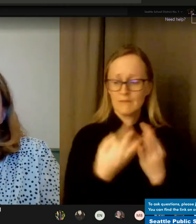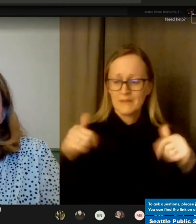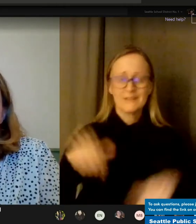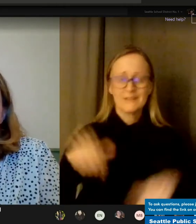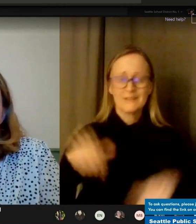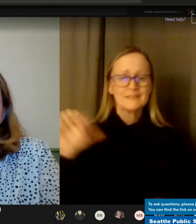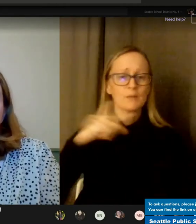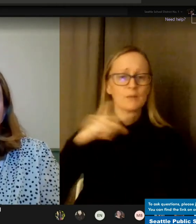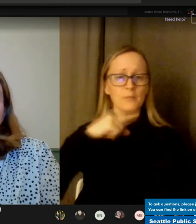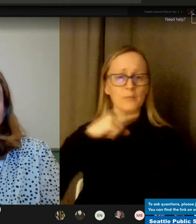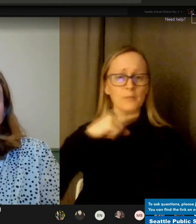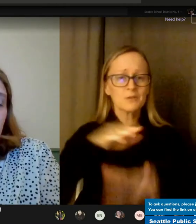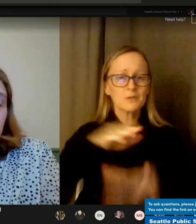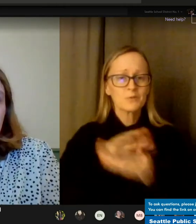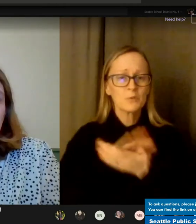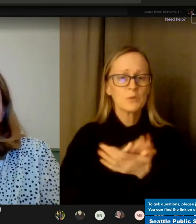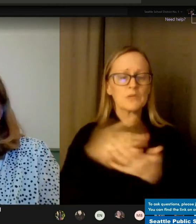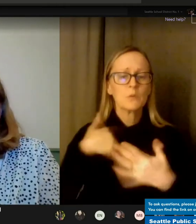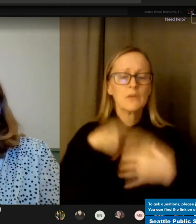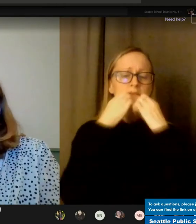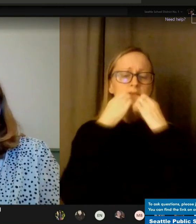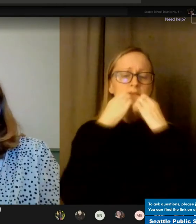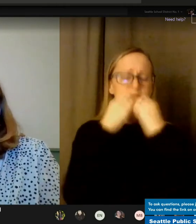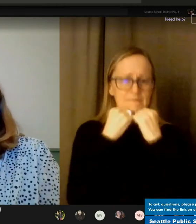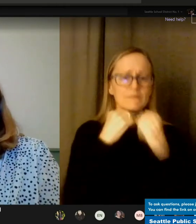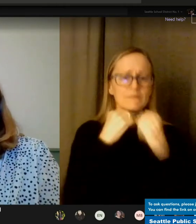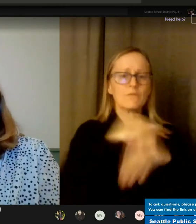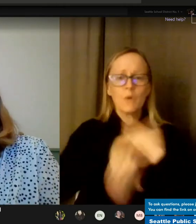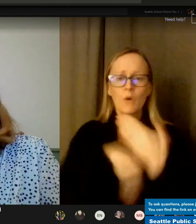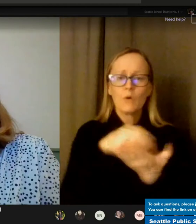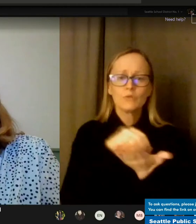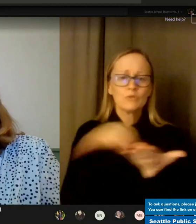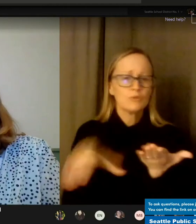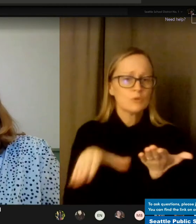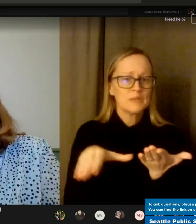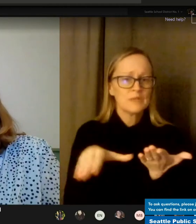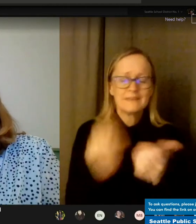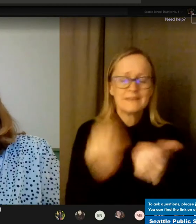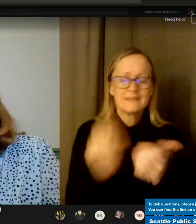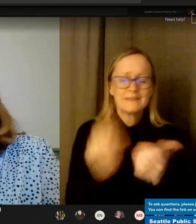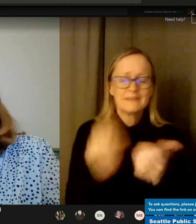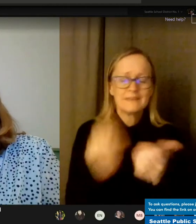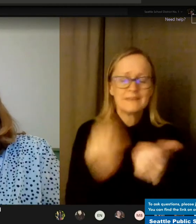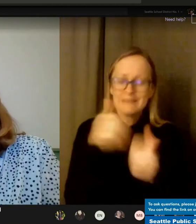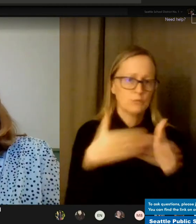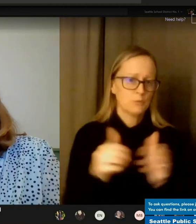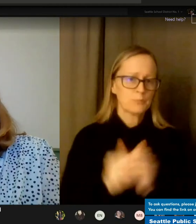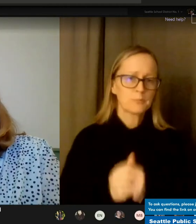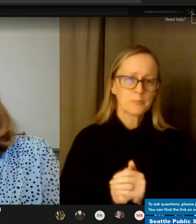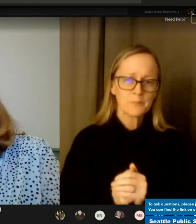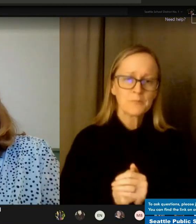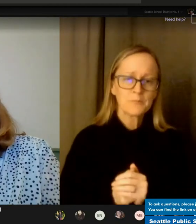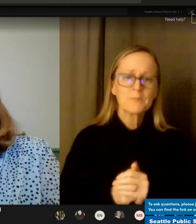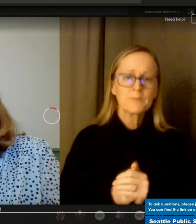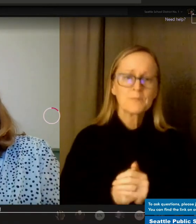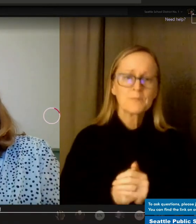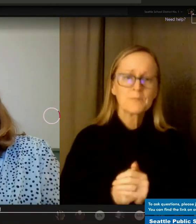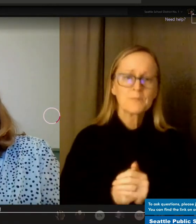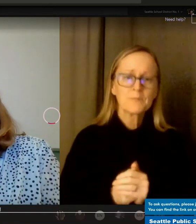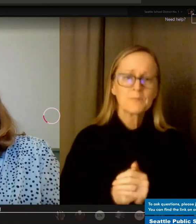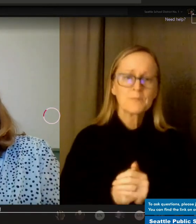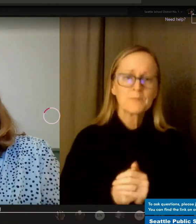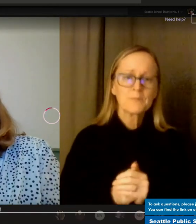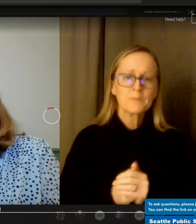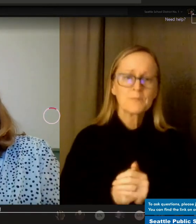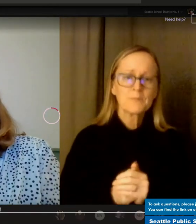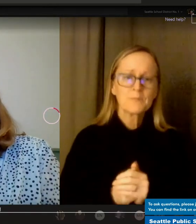and we care deeply for every student in every classroom. So today I'd like to introduce to you a few of our special